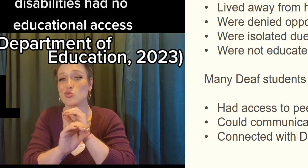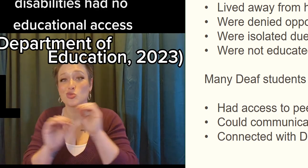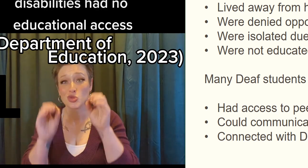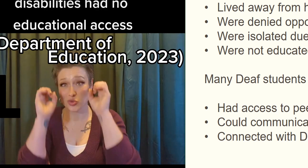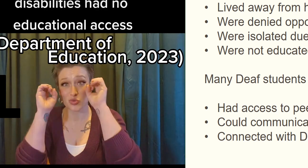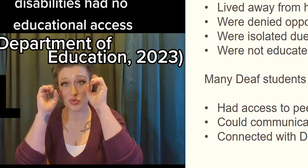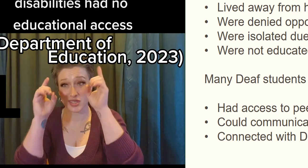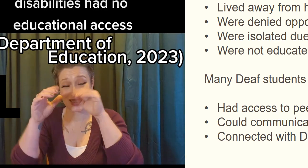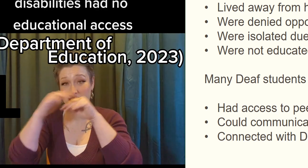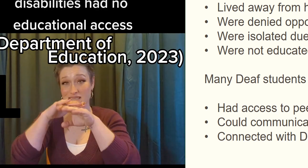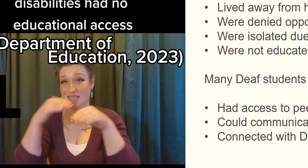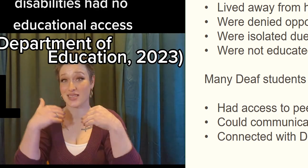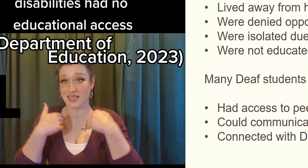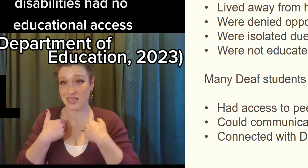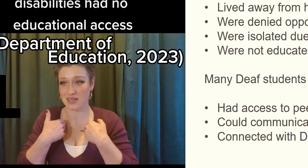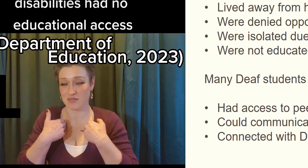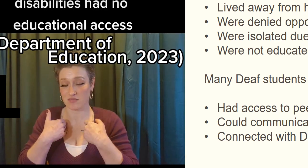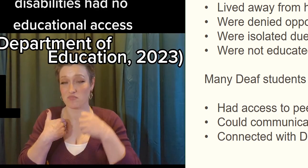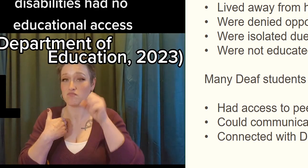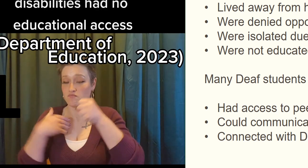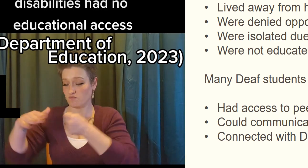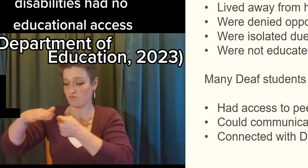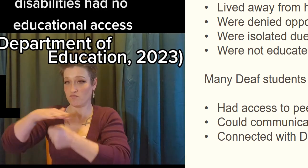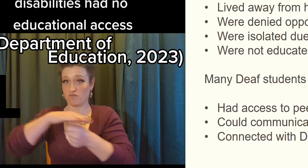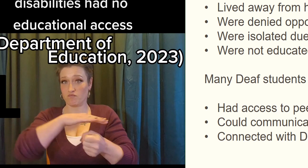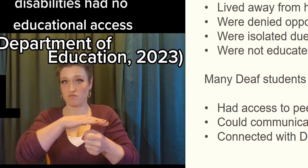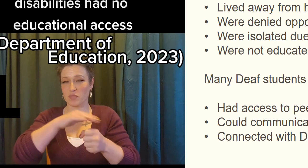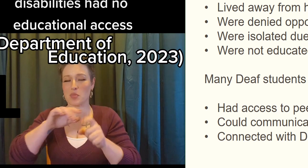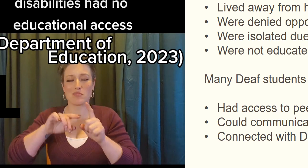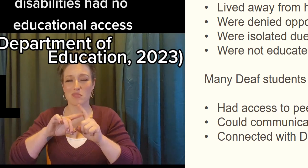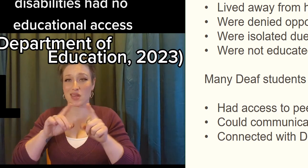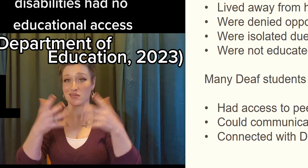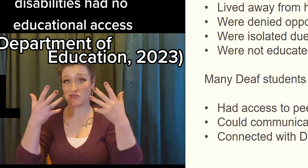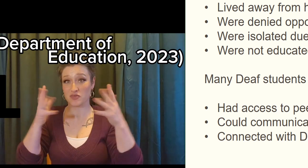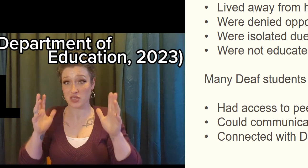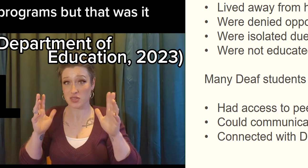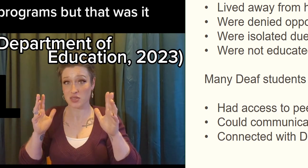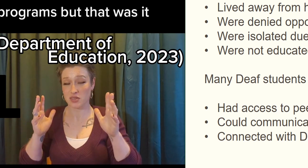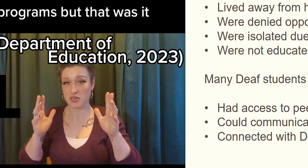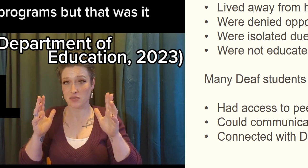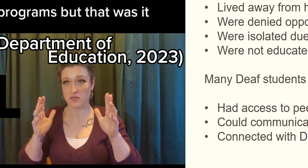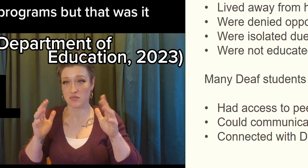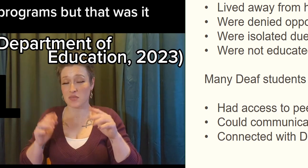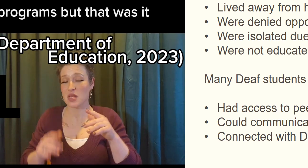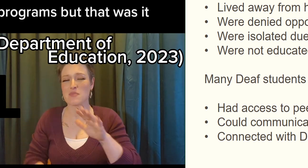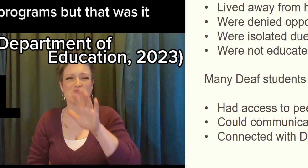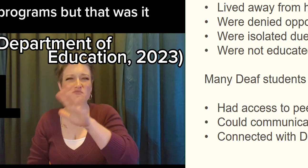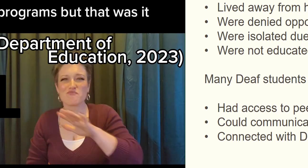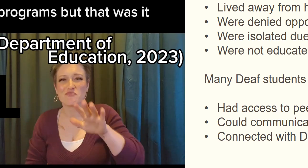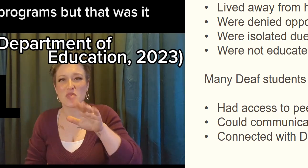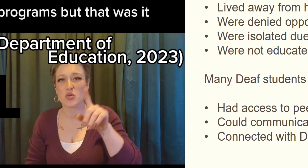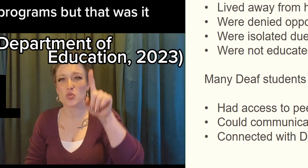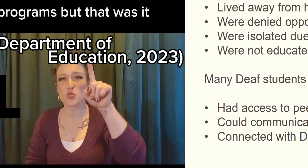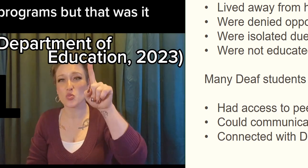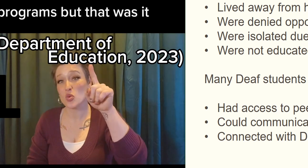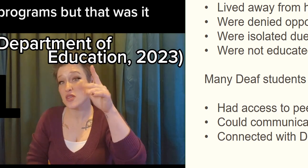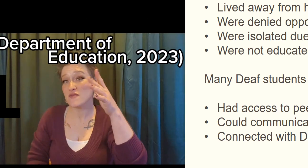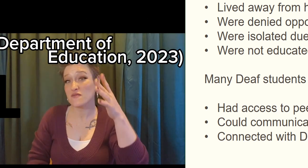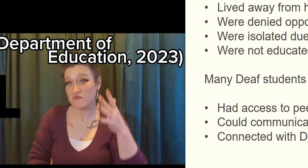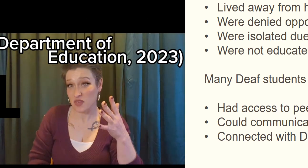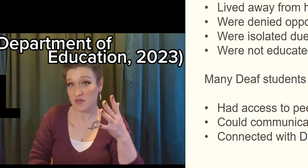many students with disabilities had no educational access. Yes, they were put into these programs, but that was it.